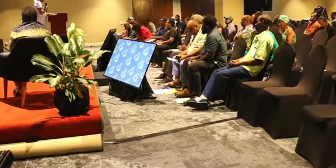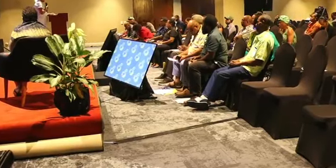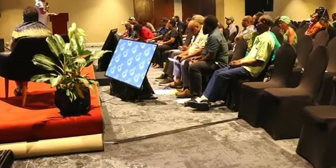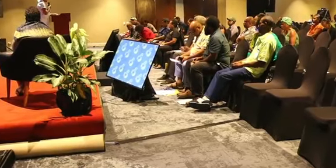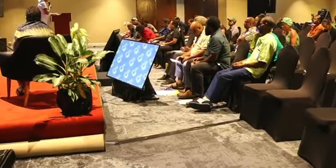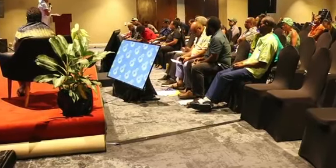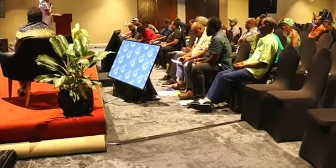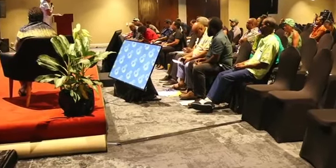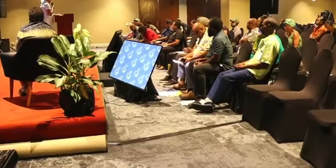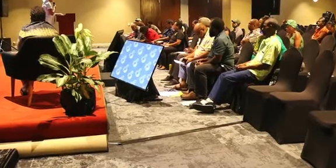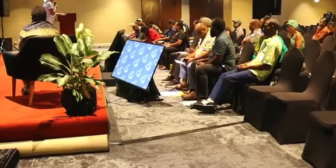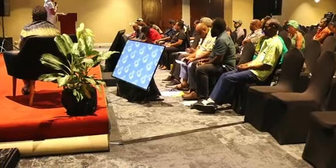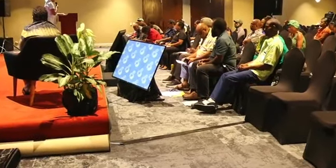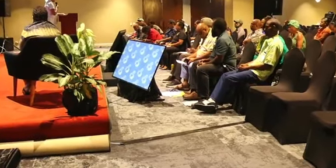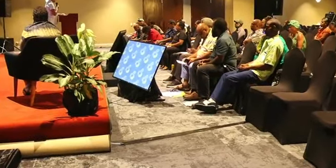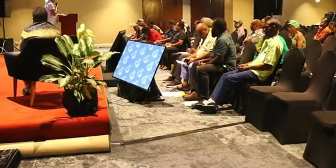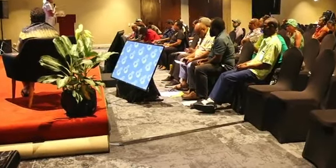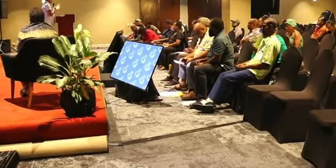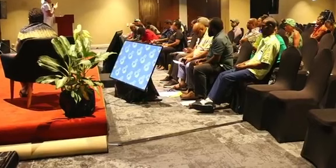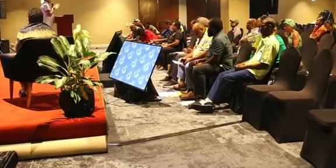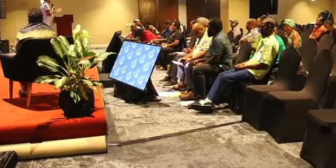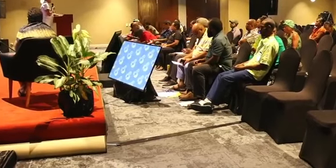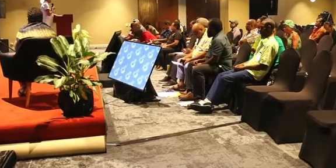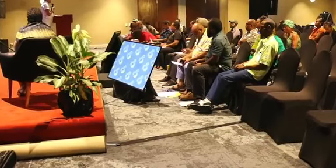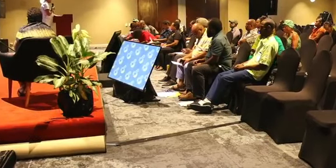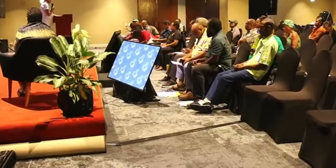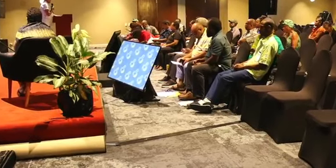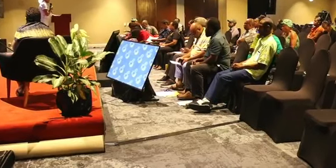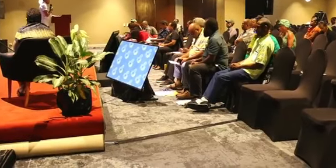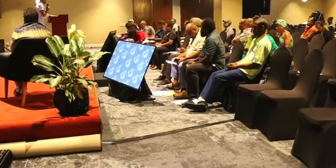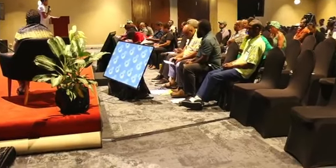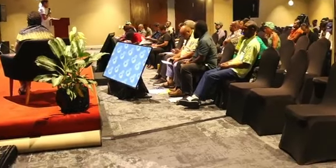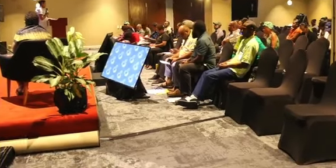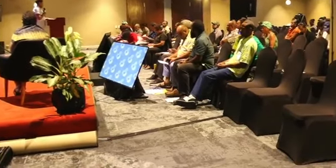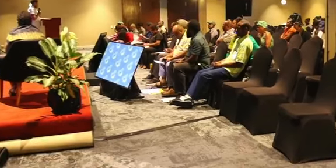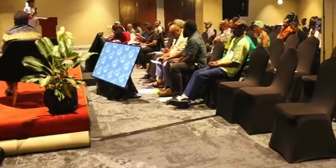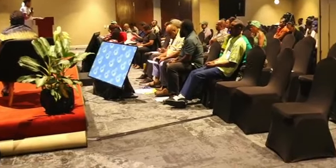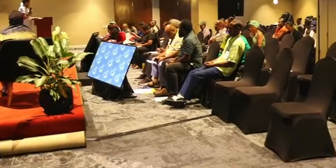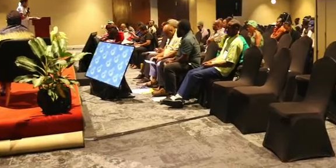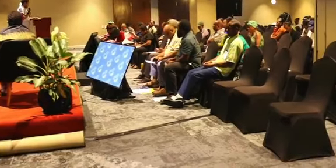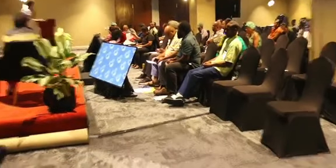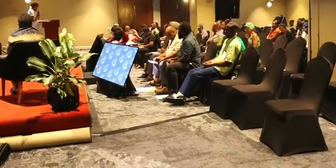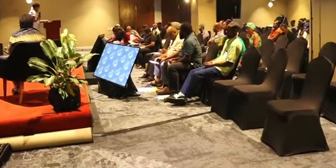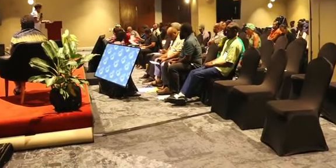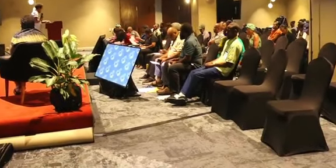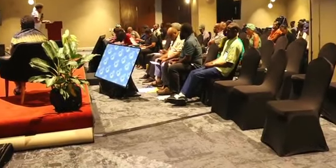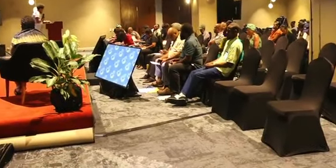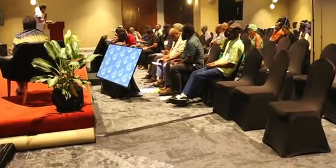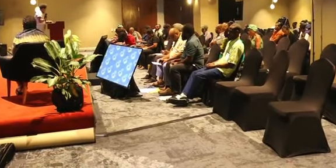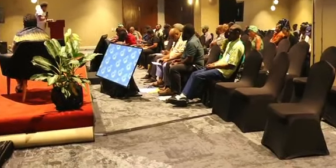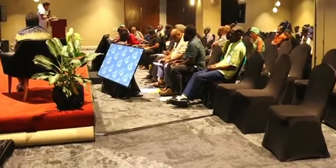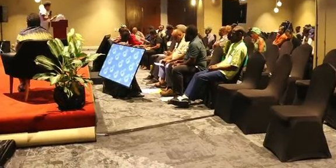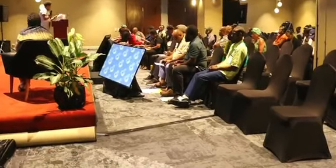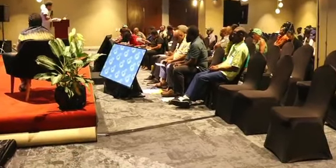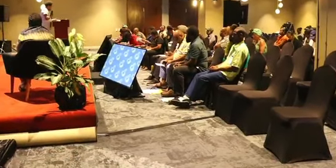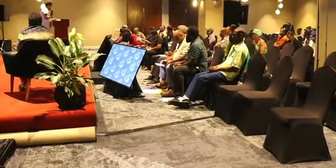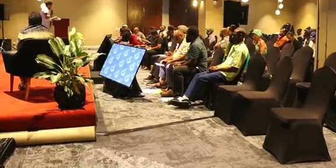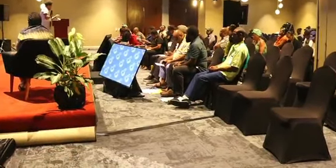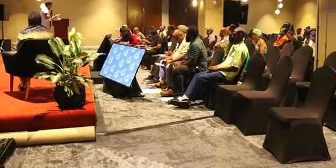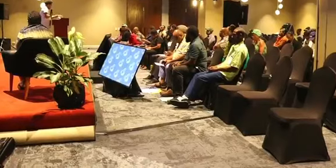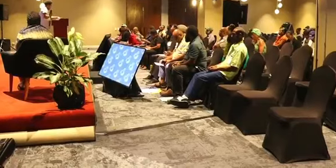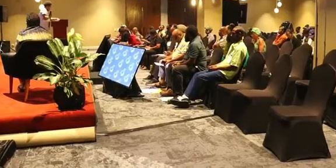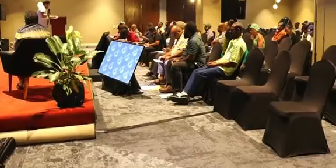MSME general awareness in the last since we started on Tuesday and Friday now being the last day.